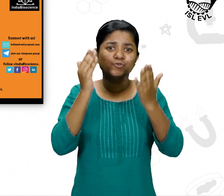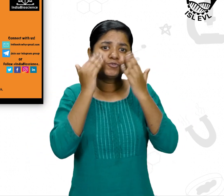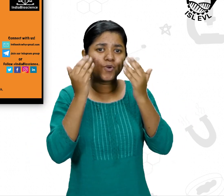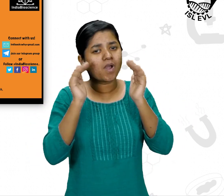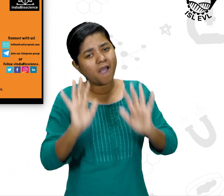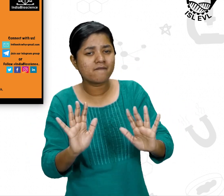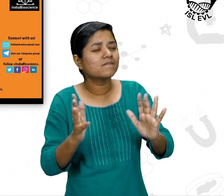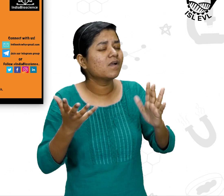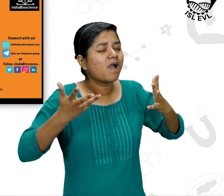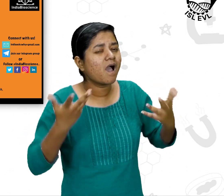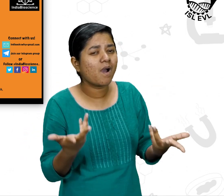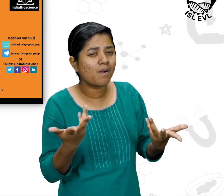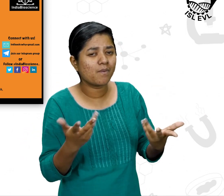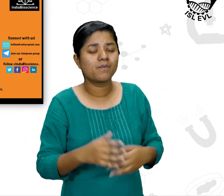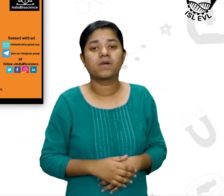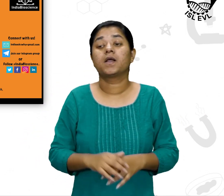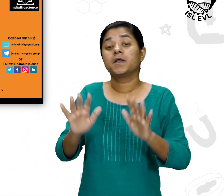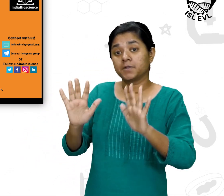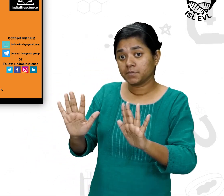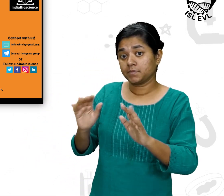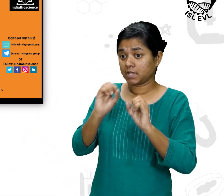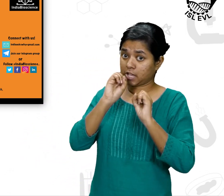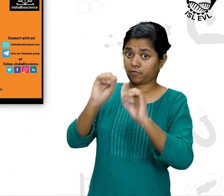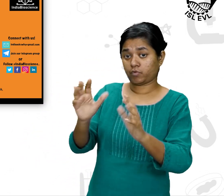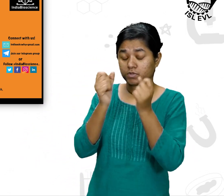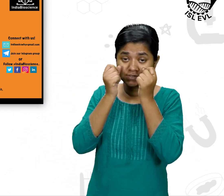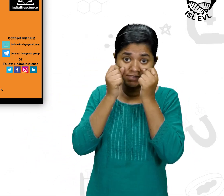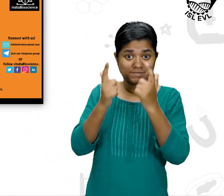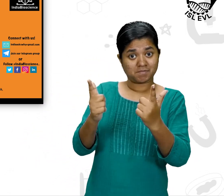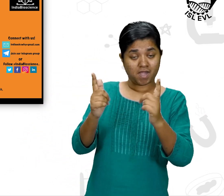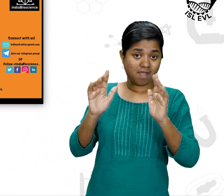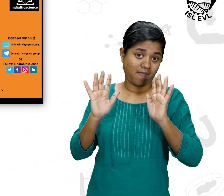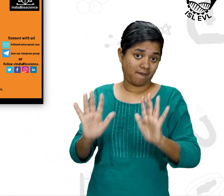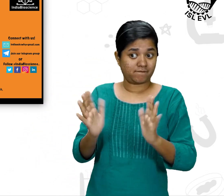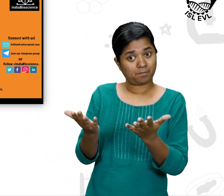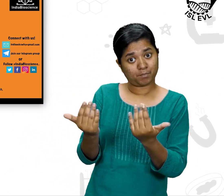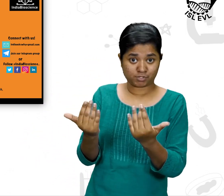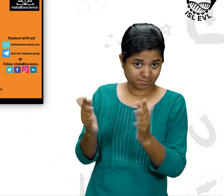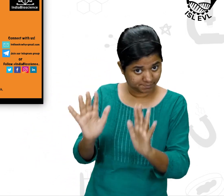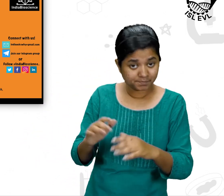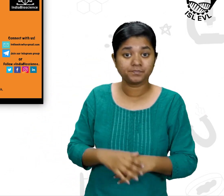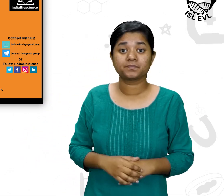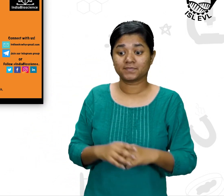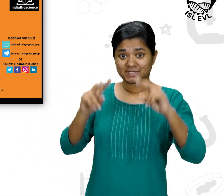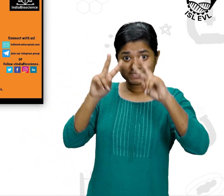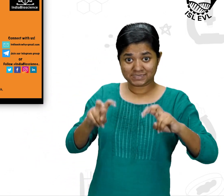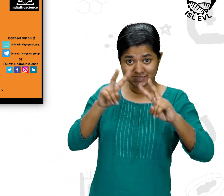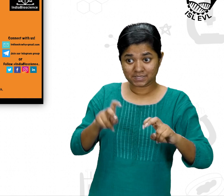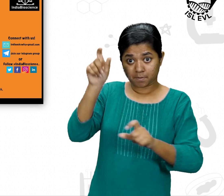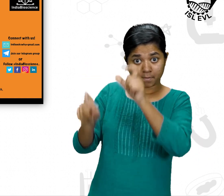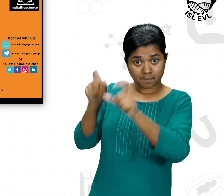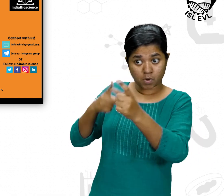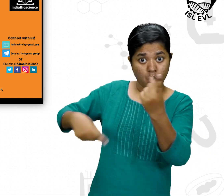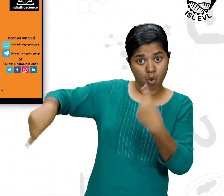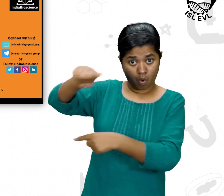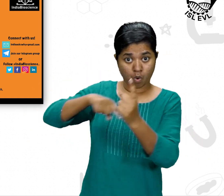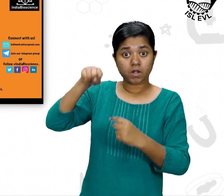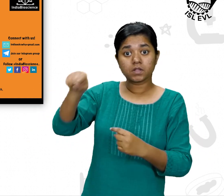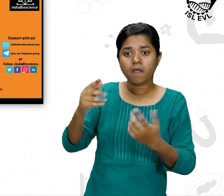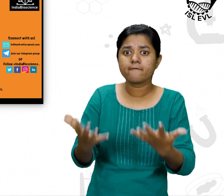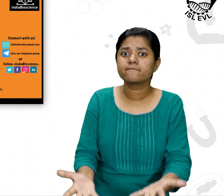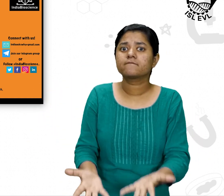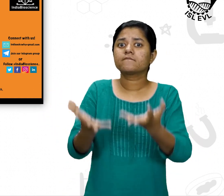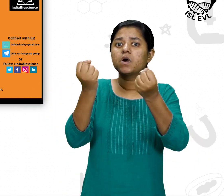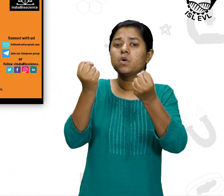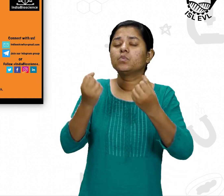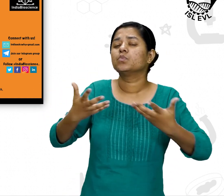certain features like the baby's big eyes, small nose, tiny mouth to be very attractive to us. Apart